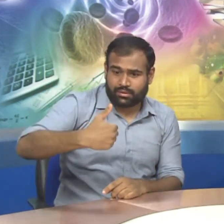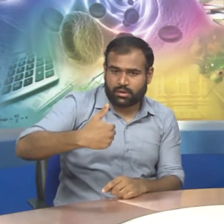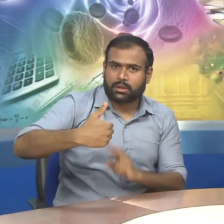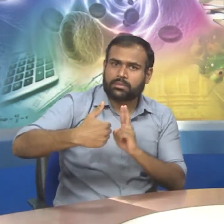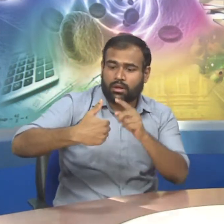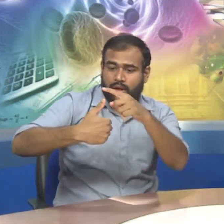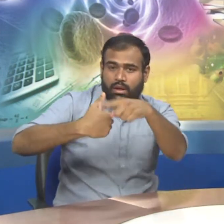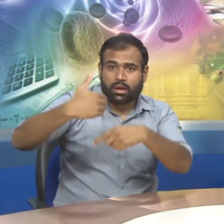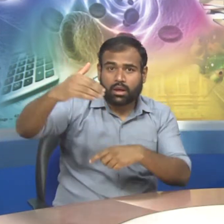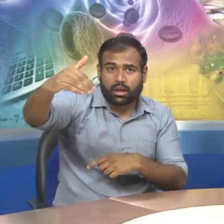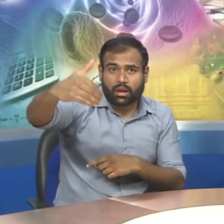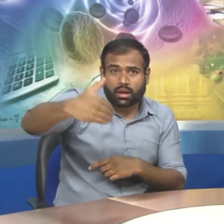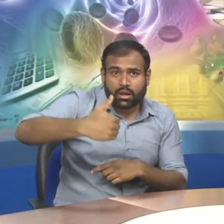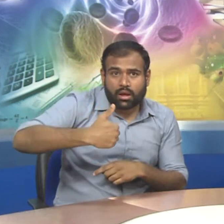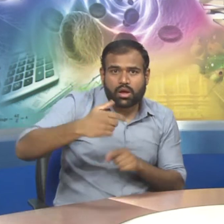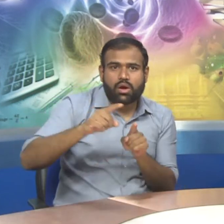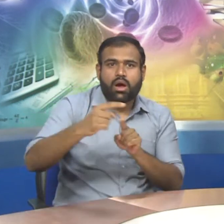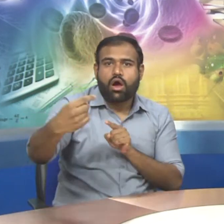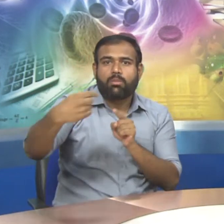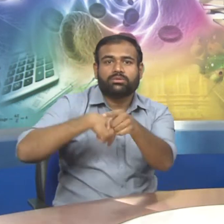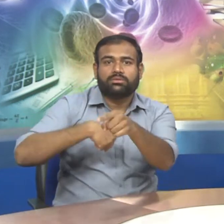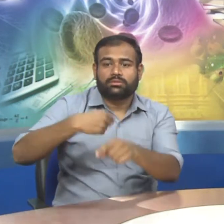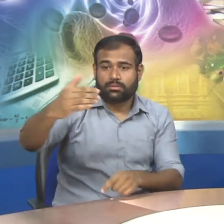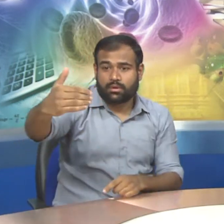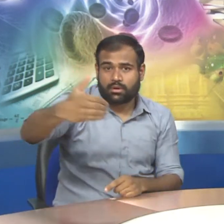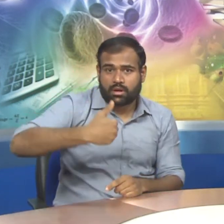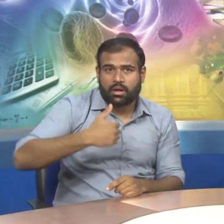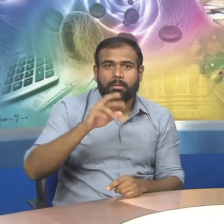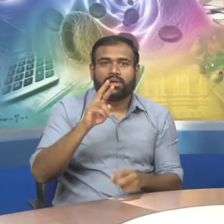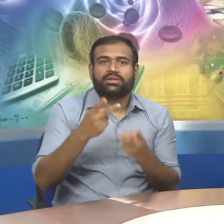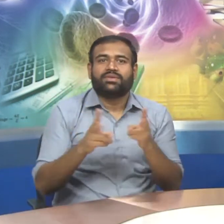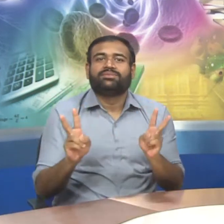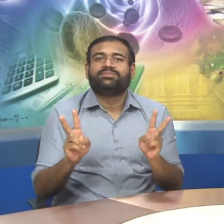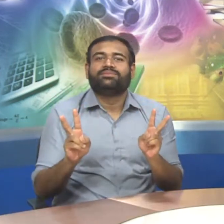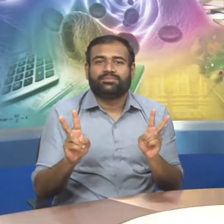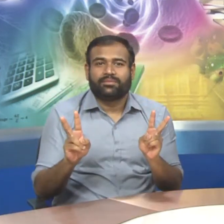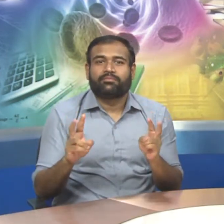See, the only difference is direction, movement of the direction.